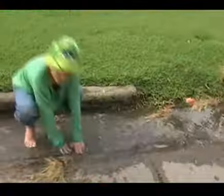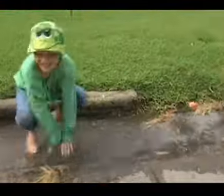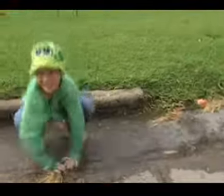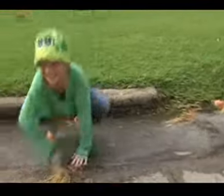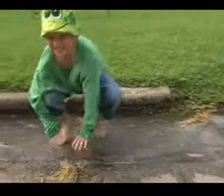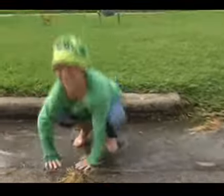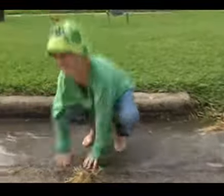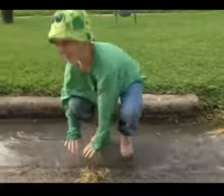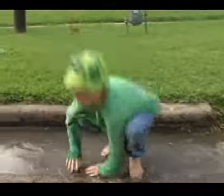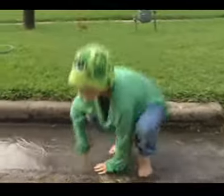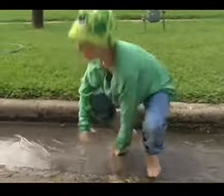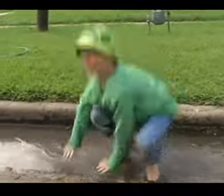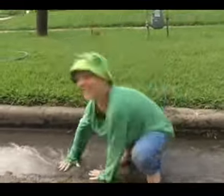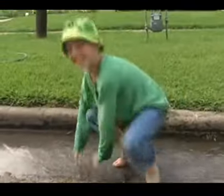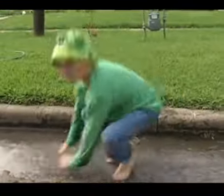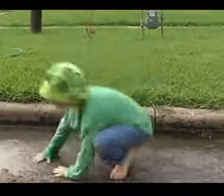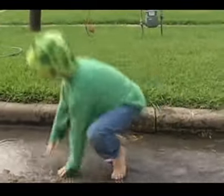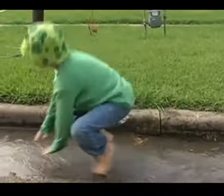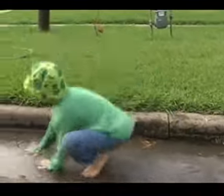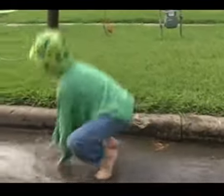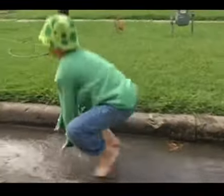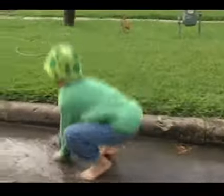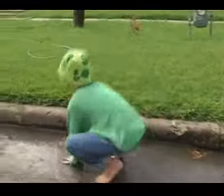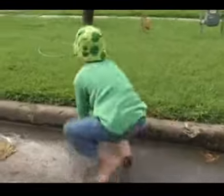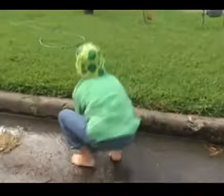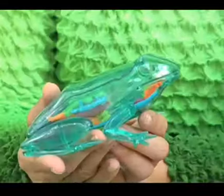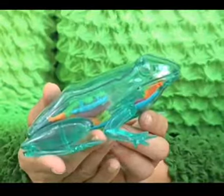ribbit, ribbit, ribbit, ribbit,